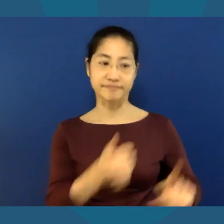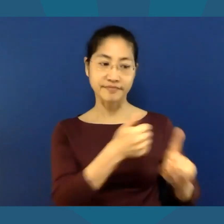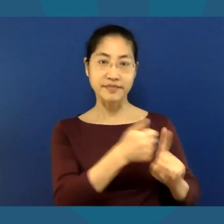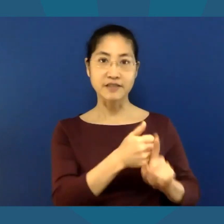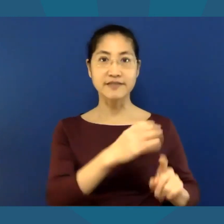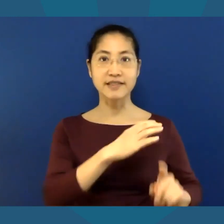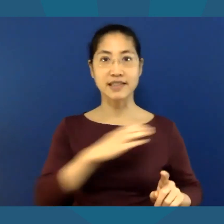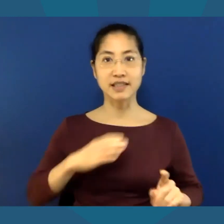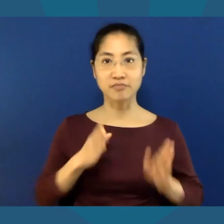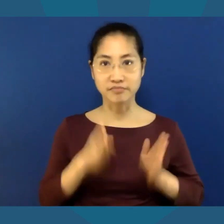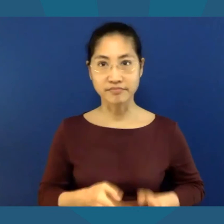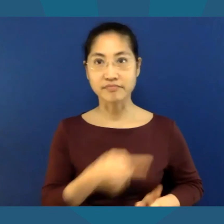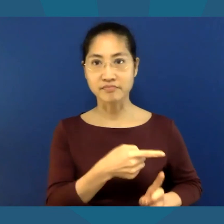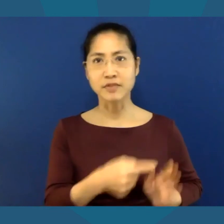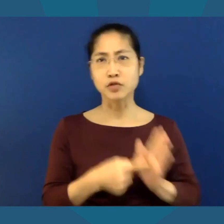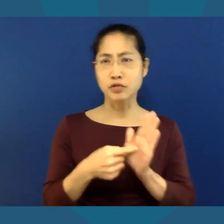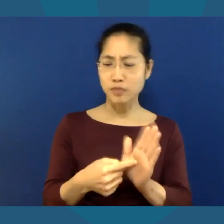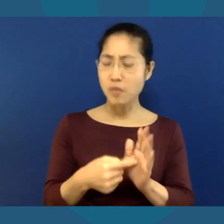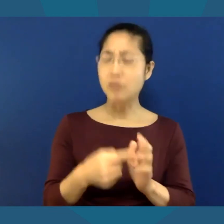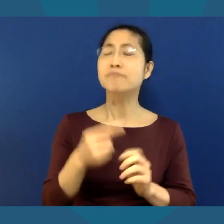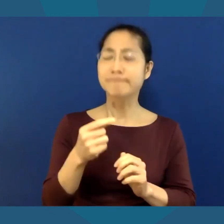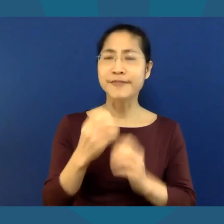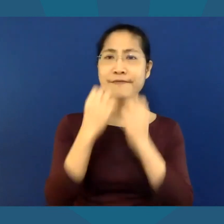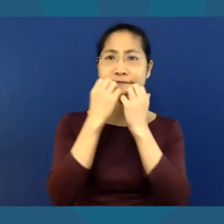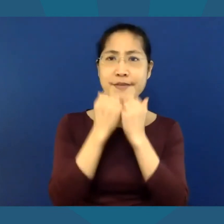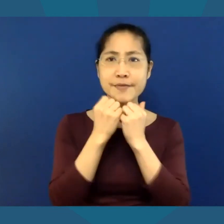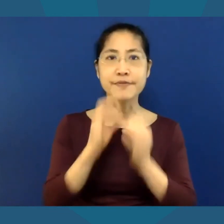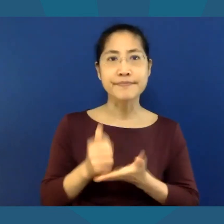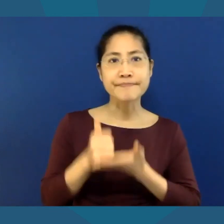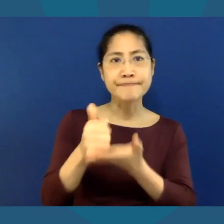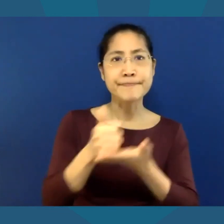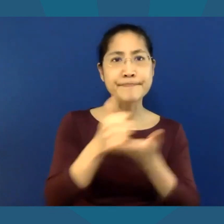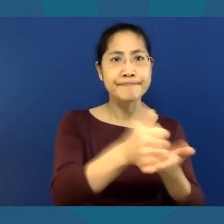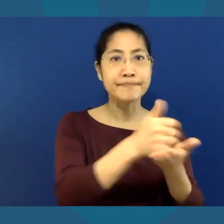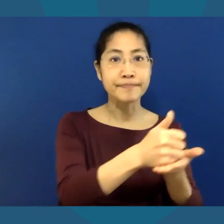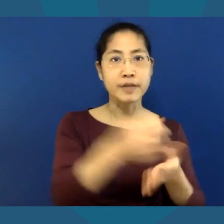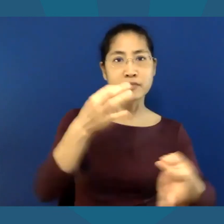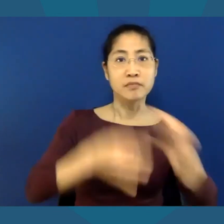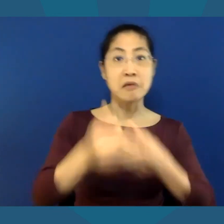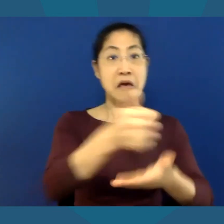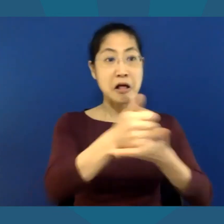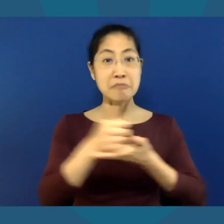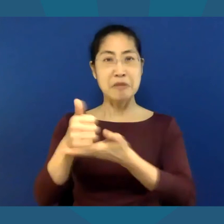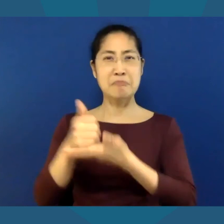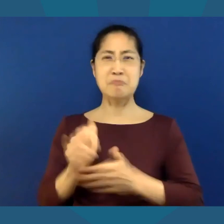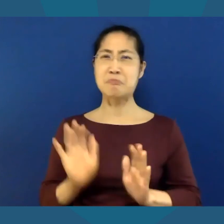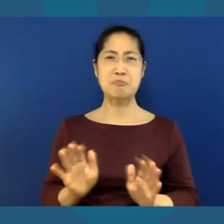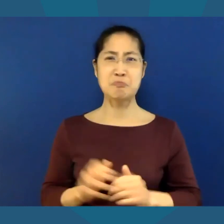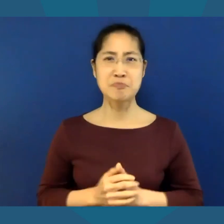As a citizen, Neil embodies the value of giving others a hand up, not a